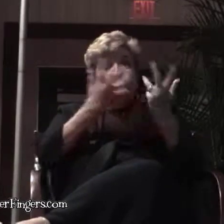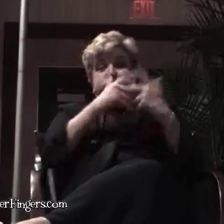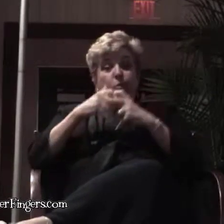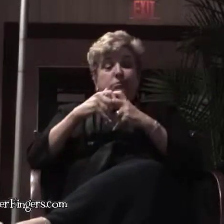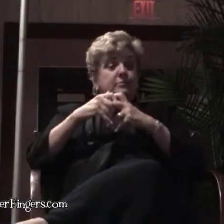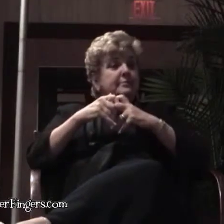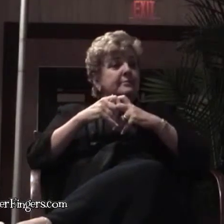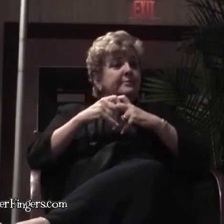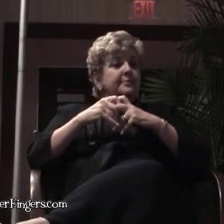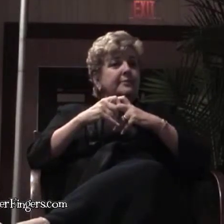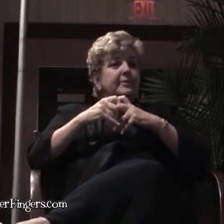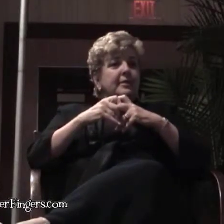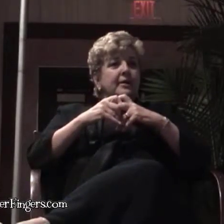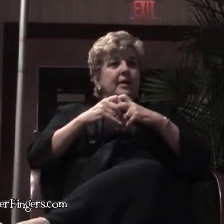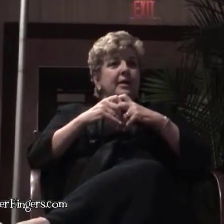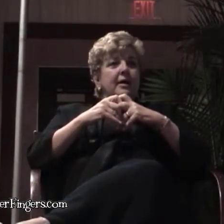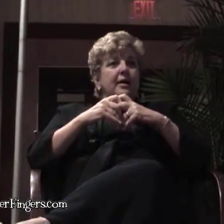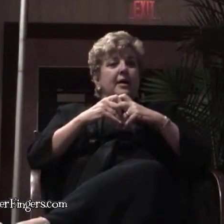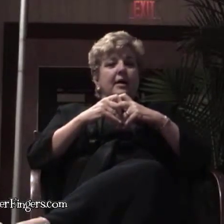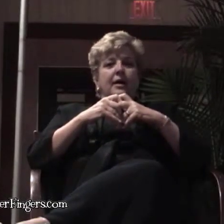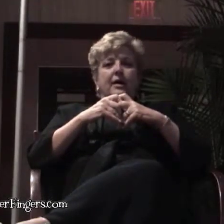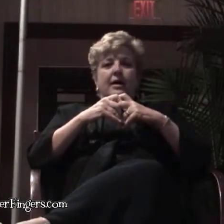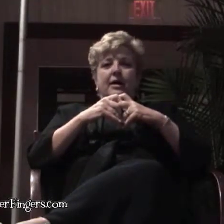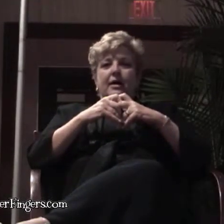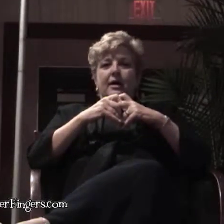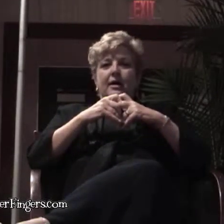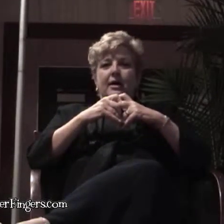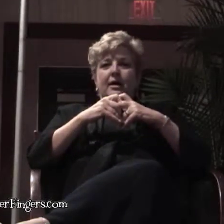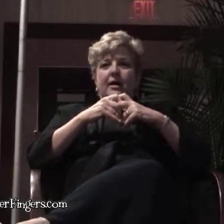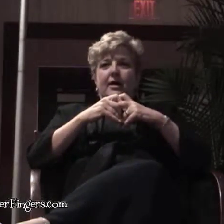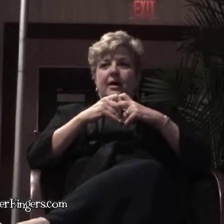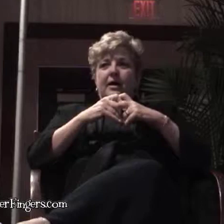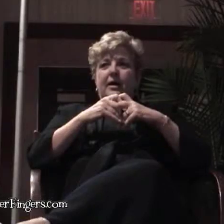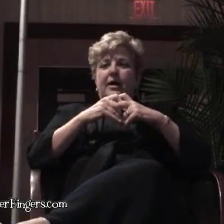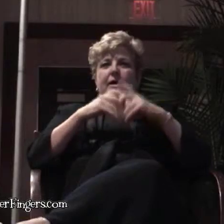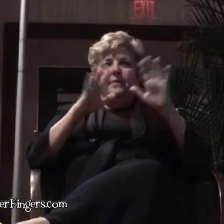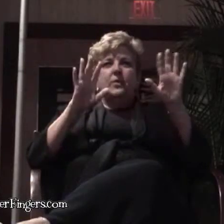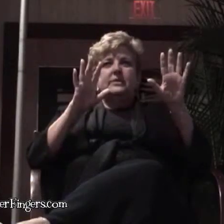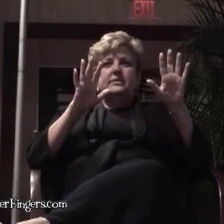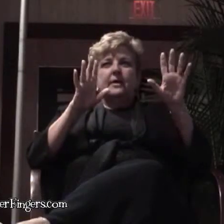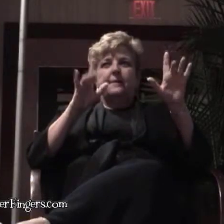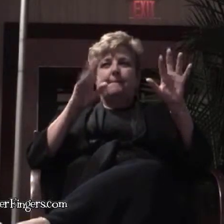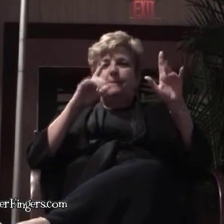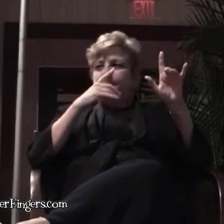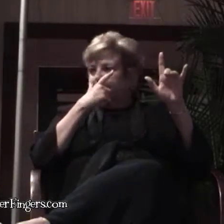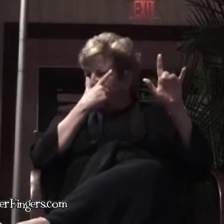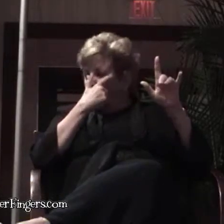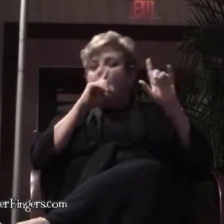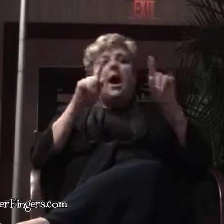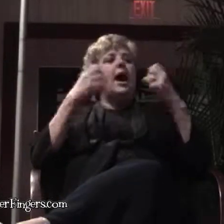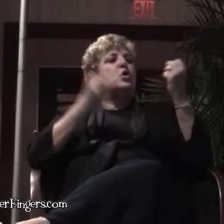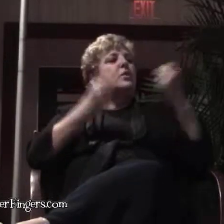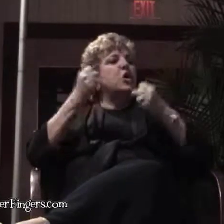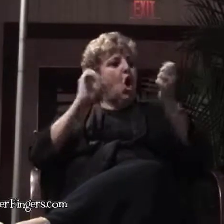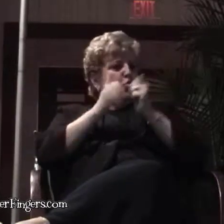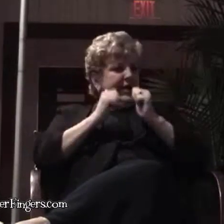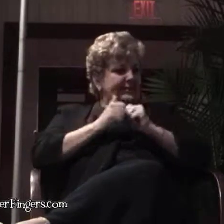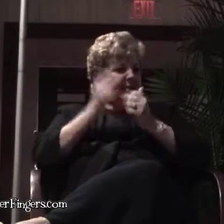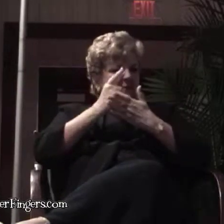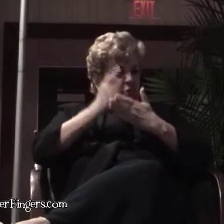was at the car races on a Saturday night. Friday night. I go to car races every week. Every week I go to car races.